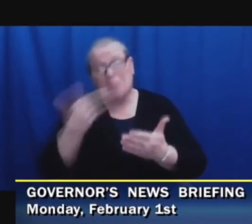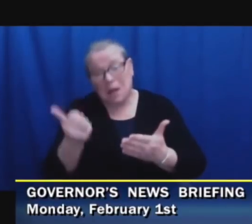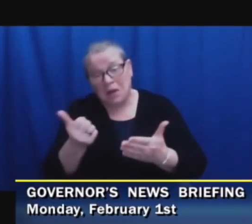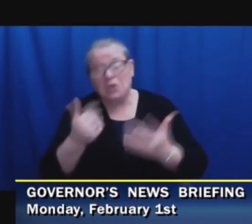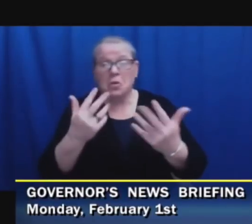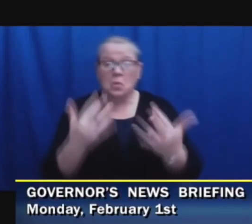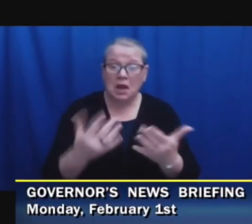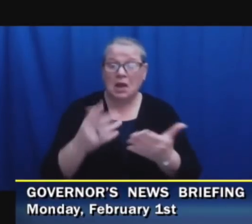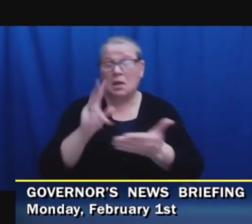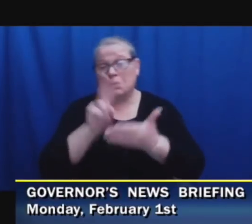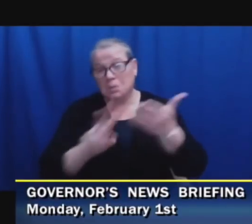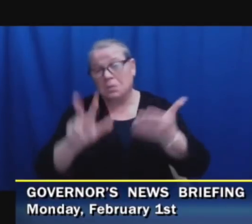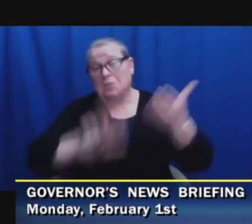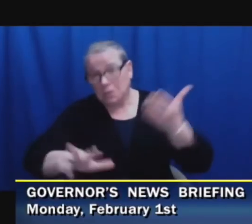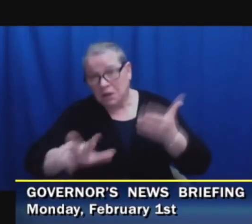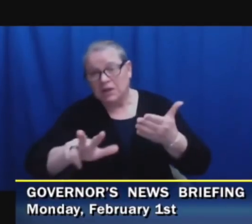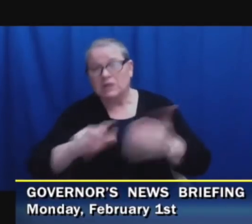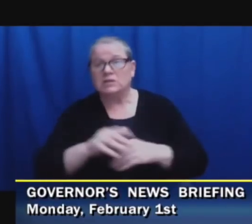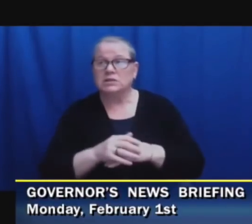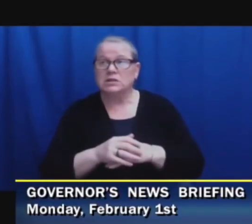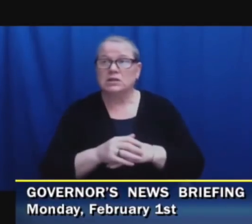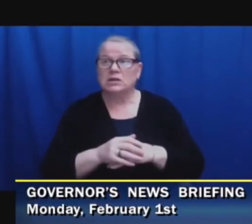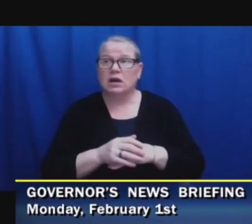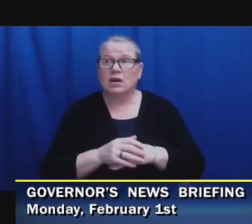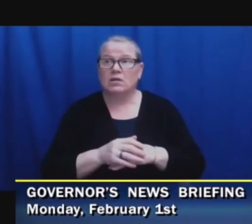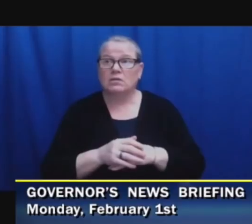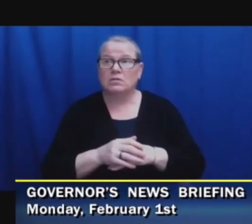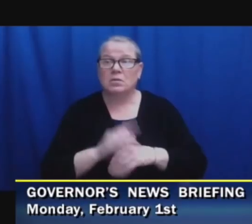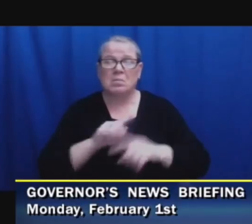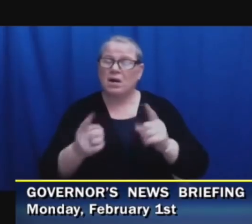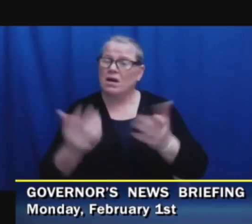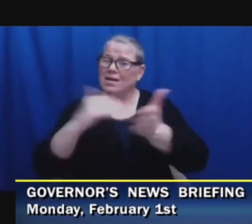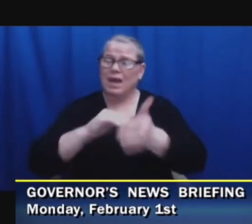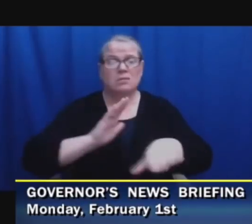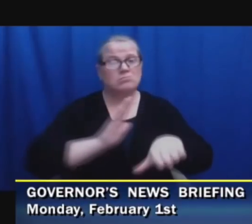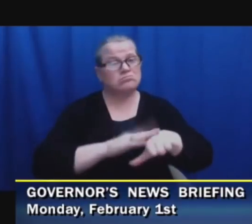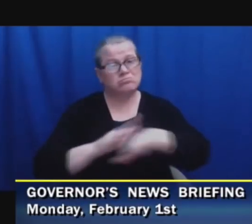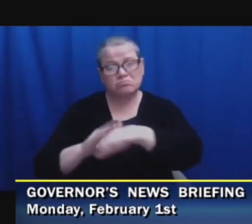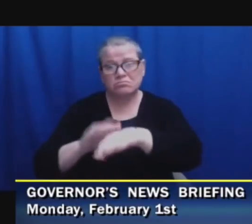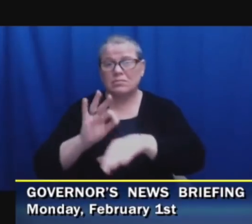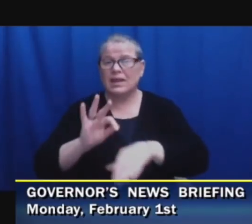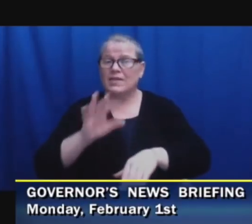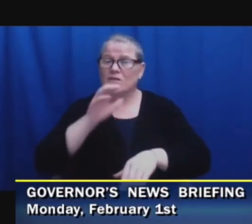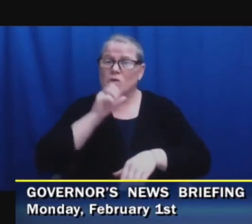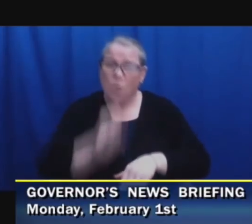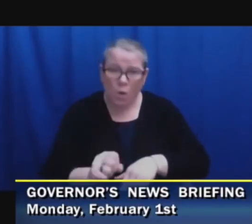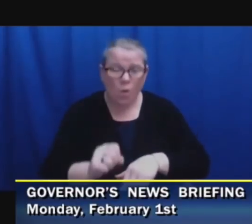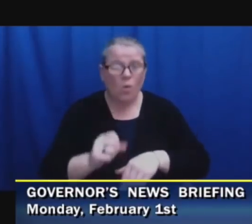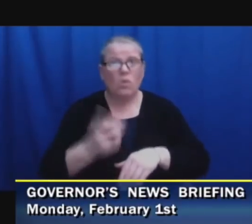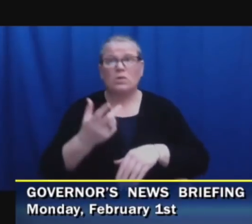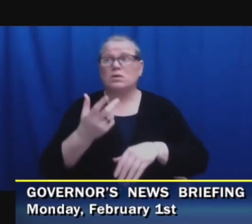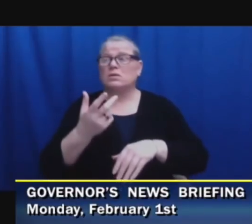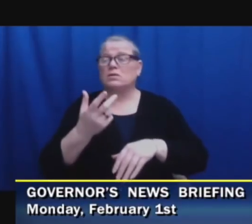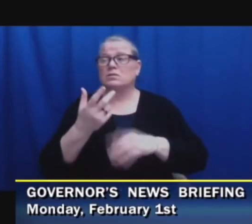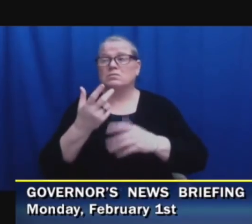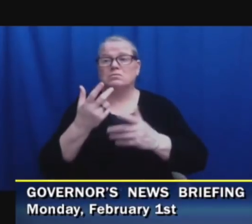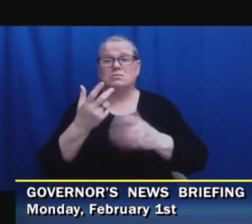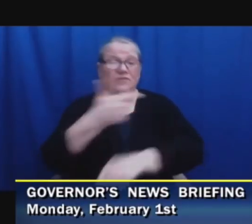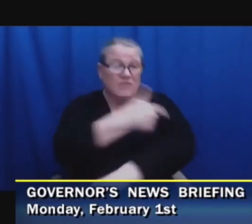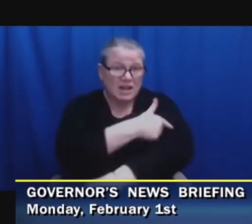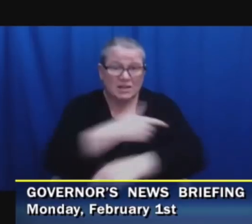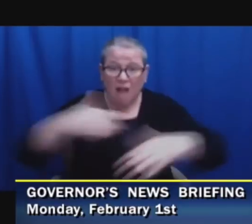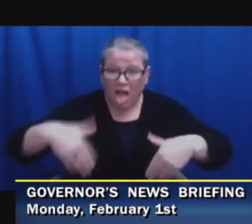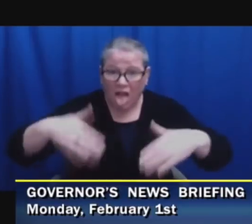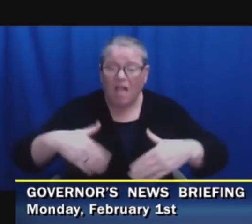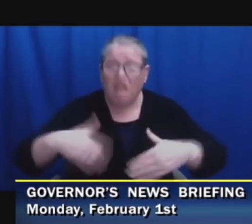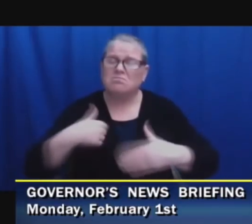vaccinated, I'd worship by Zoom. I think it makes all the sense in the world. There's some legal stuff all floating around out there. I figure